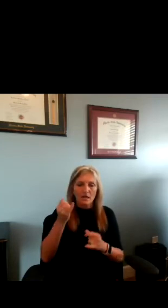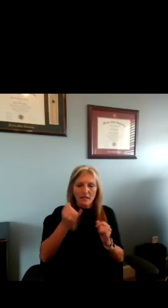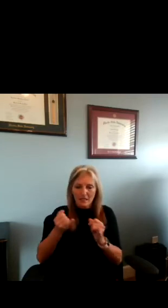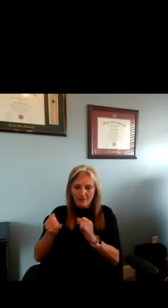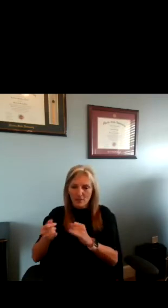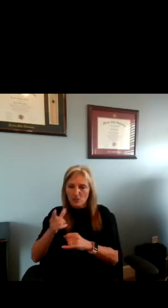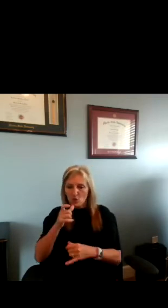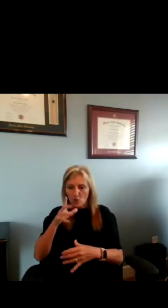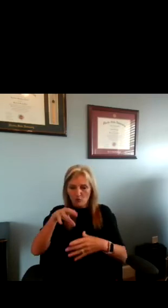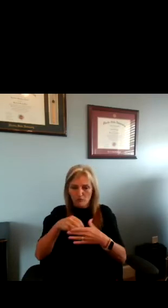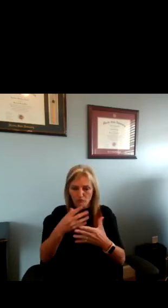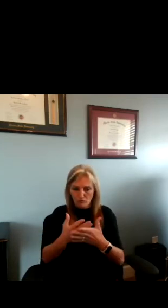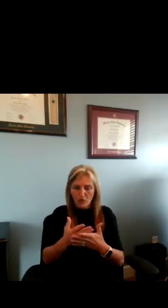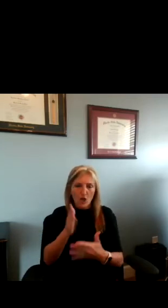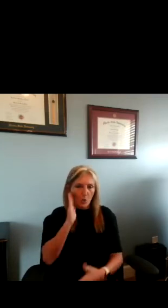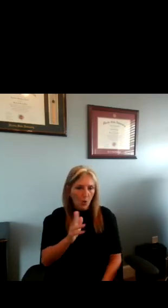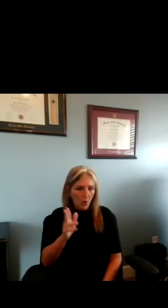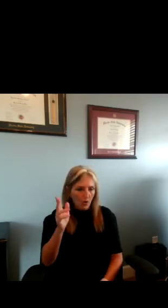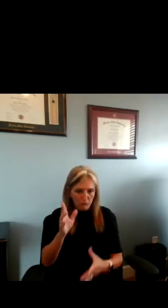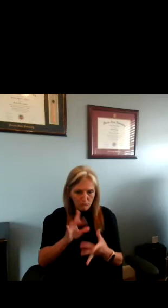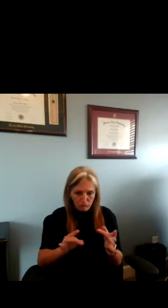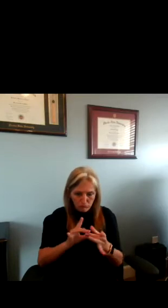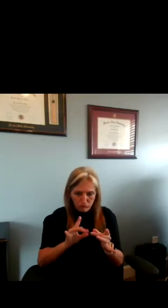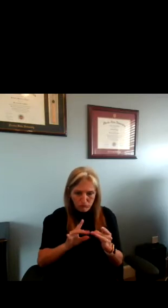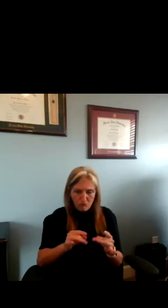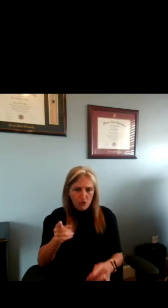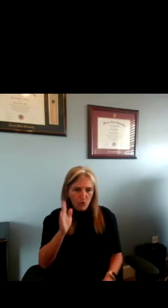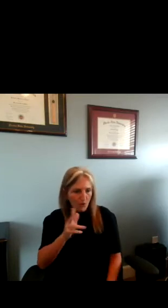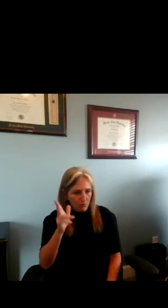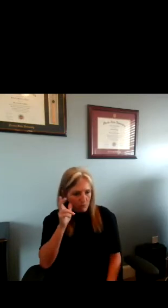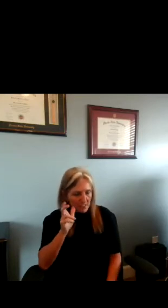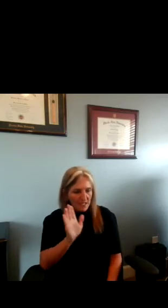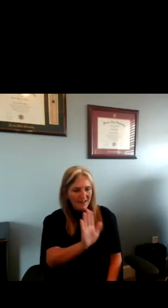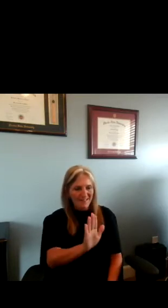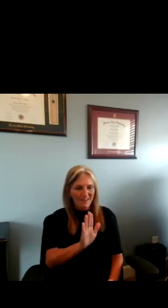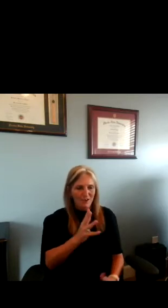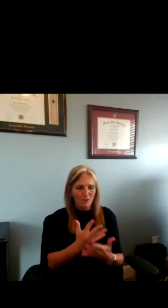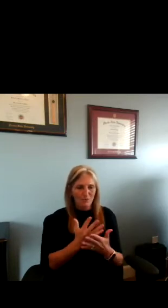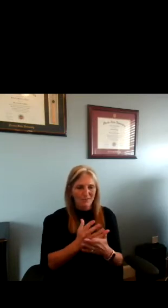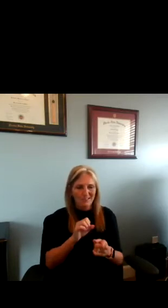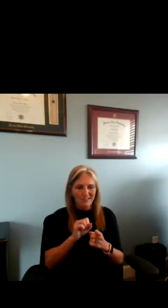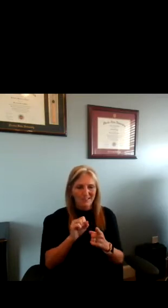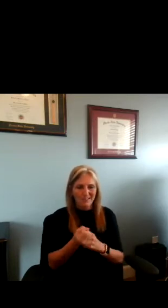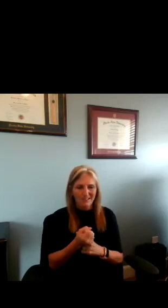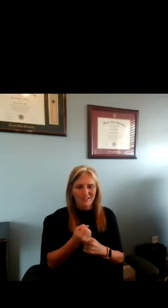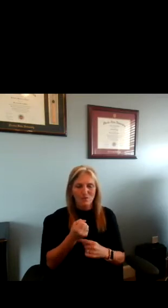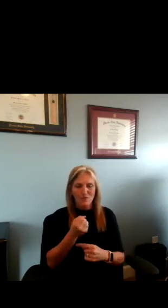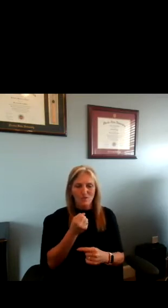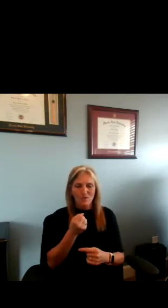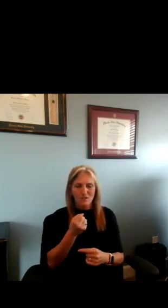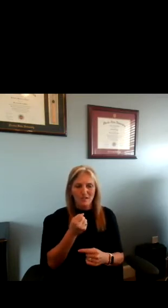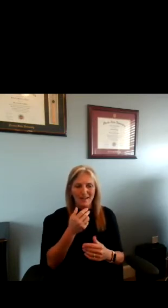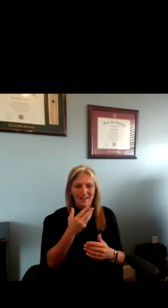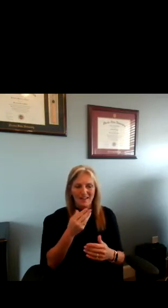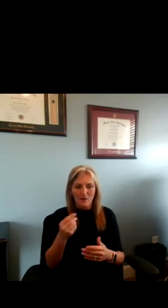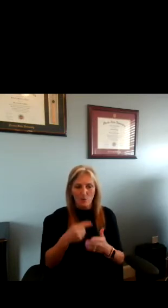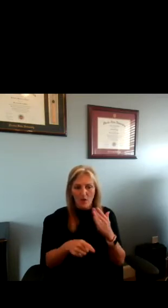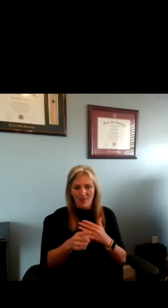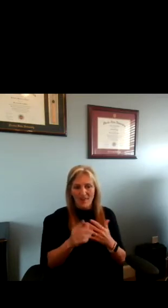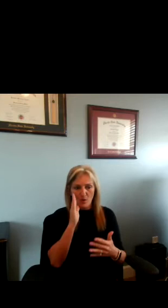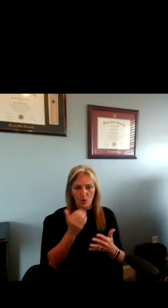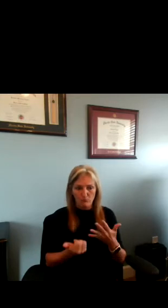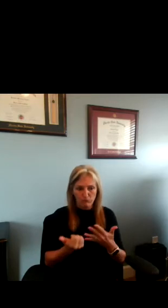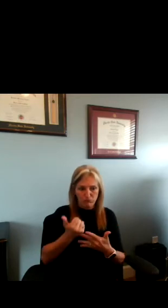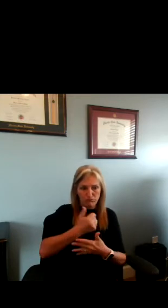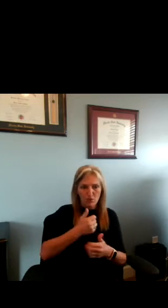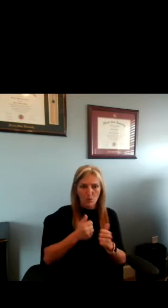been incarcerated, where they feel prison conditions need particular attention and what they would prioritize for reform.